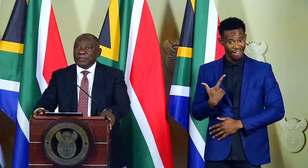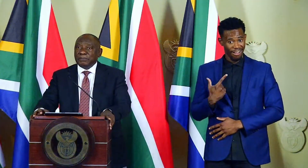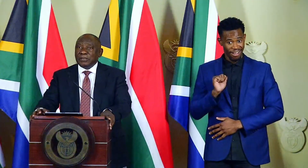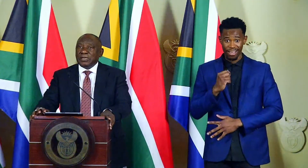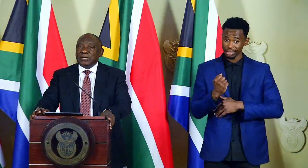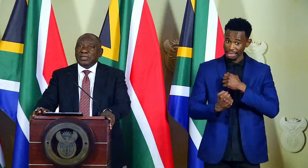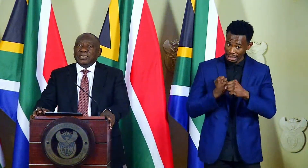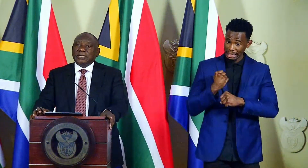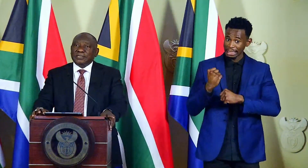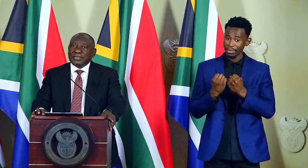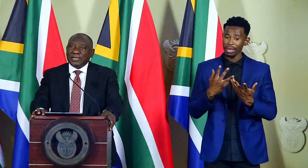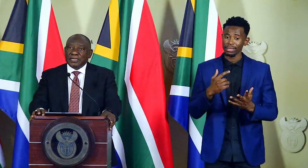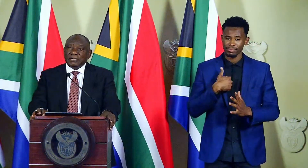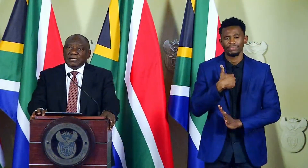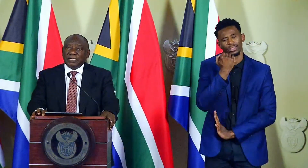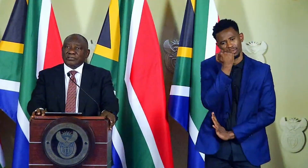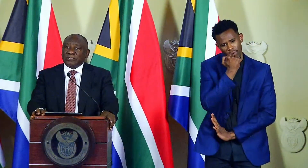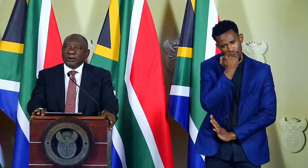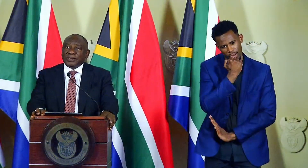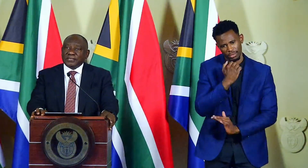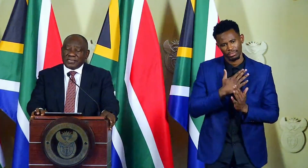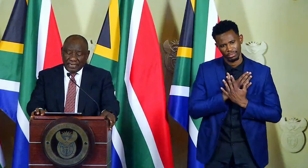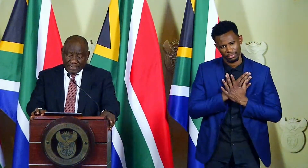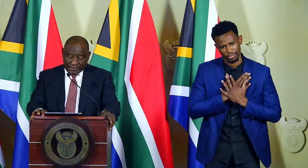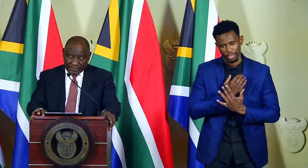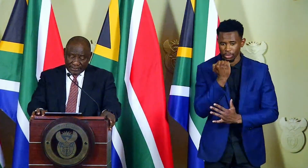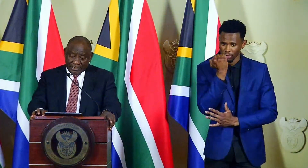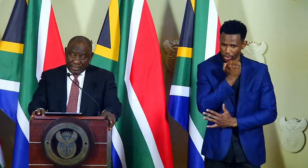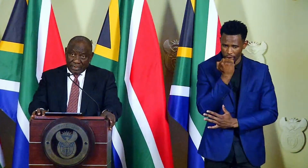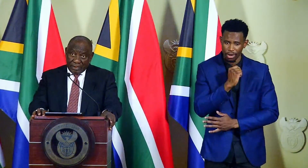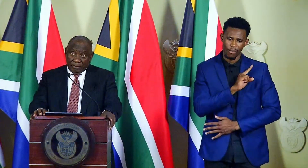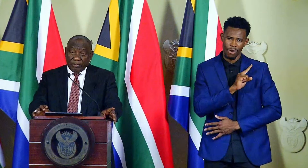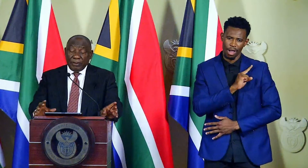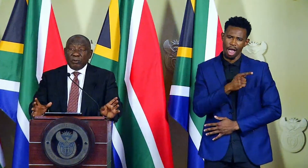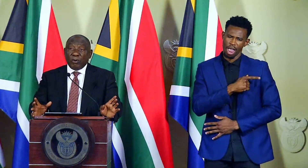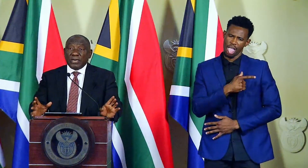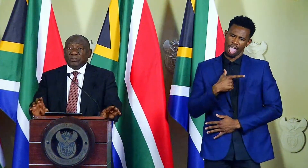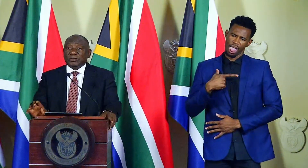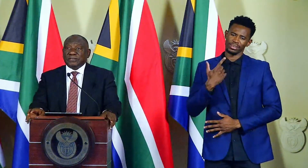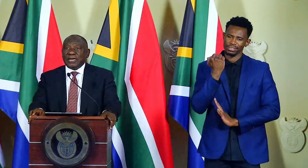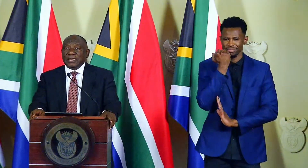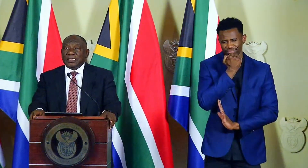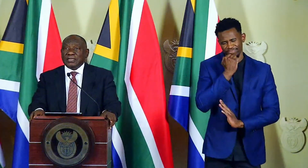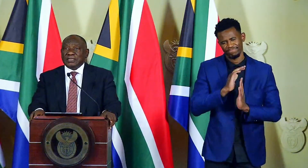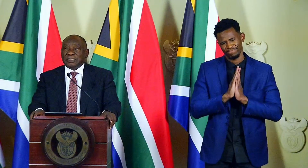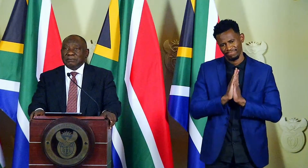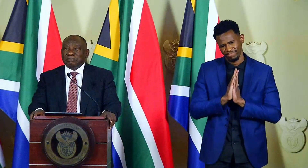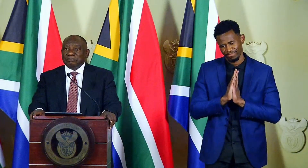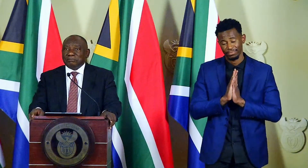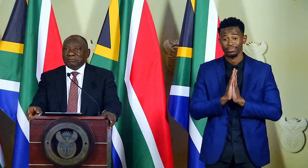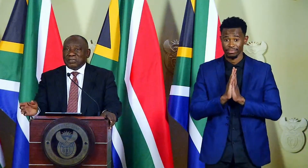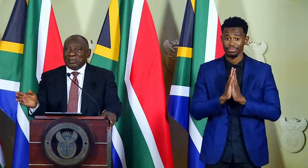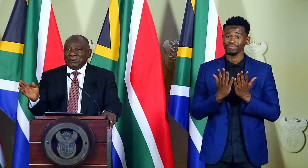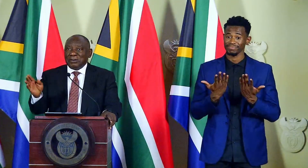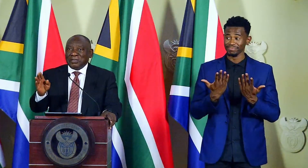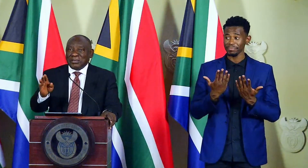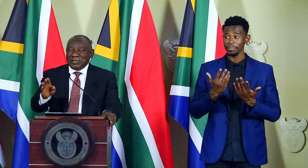am sorry that it has taken as long as it has. But maybe one could say that